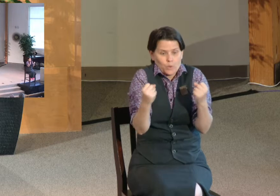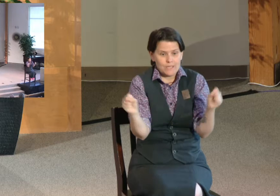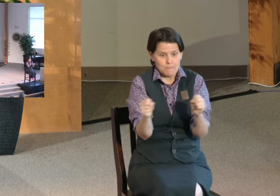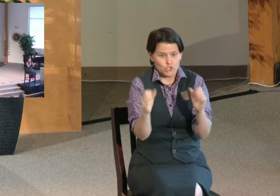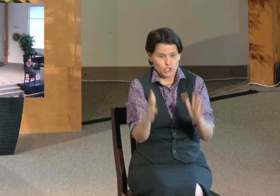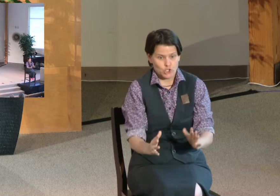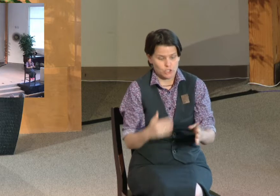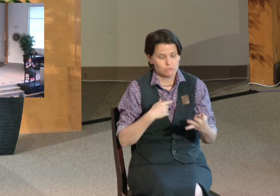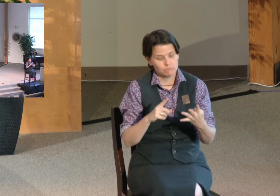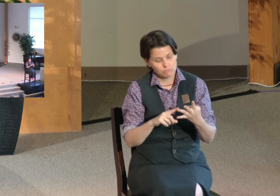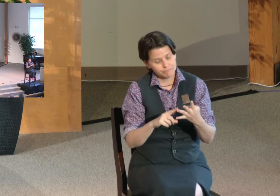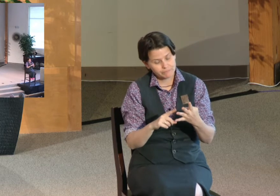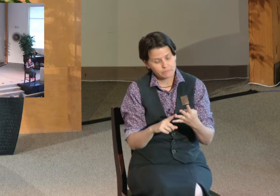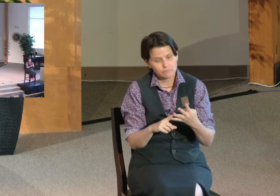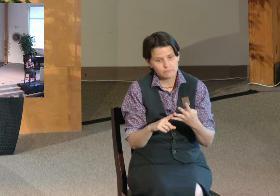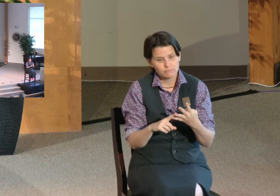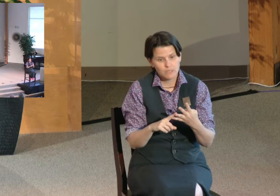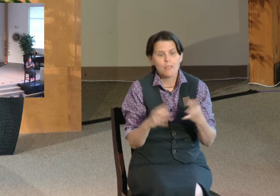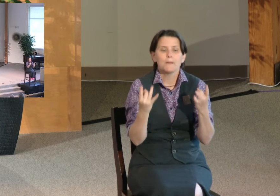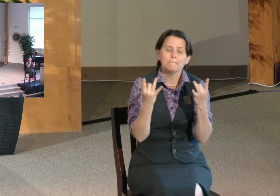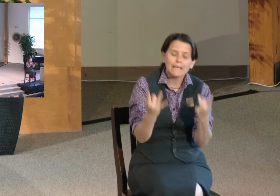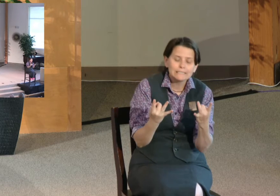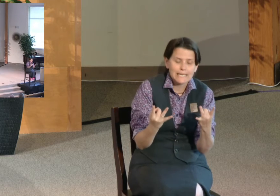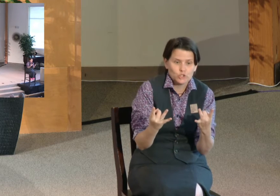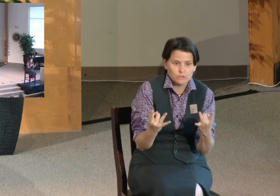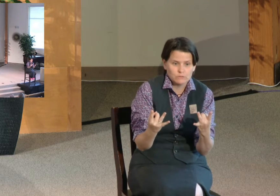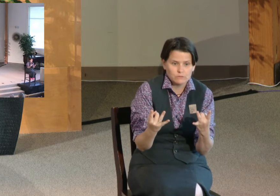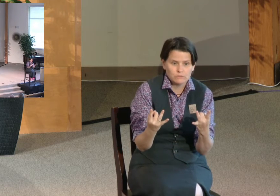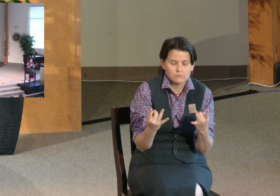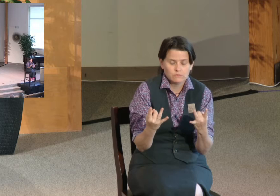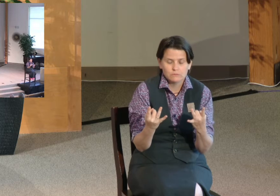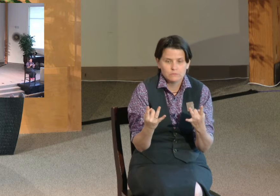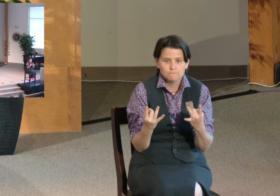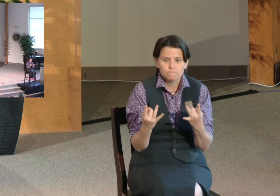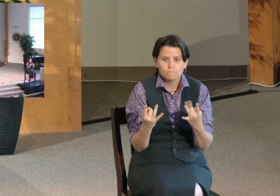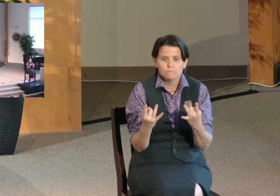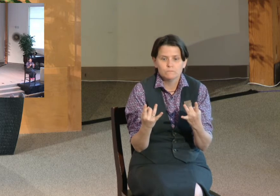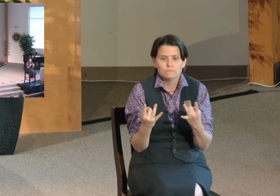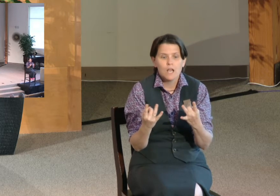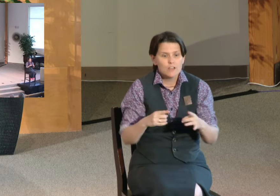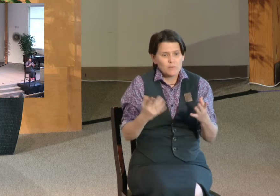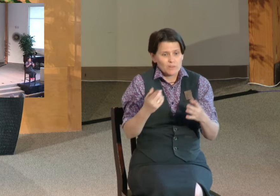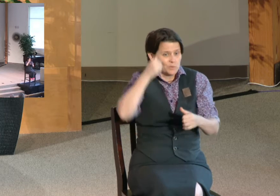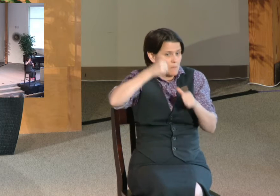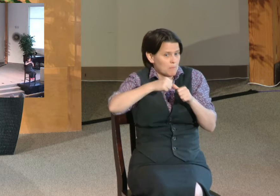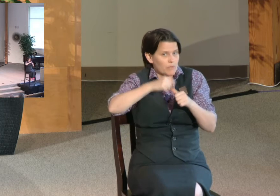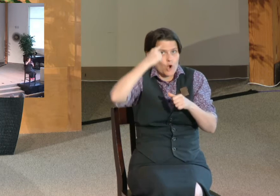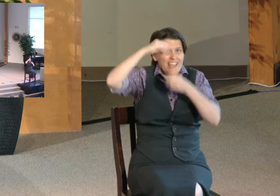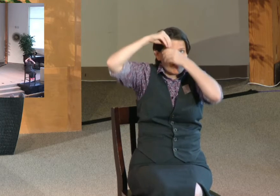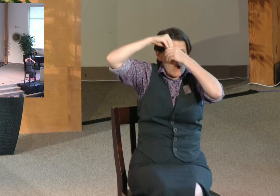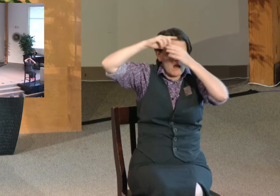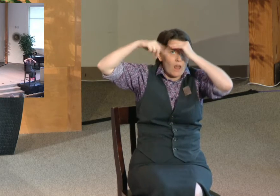right? This person is in their head a lot, so we want the meditation to bring them